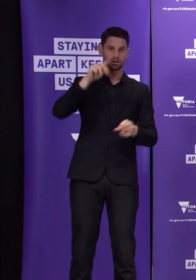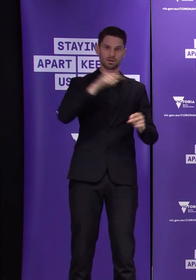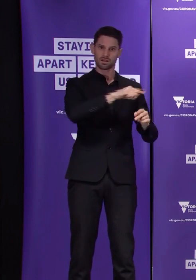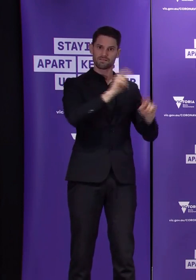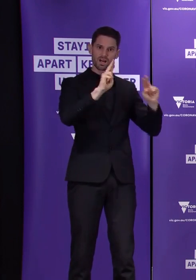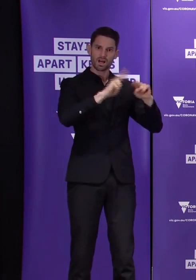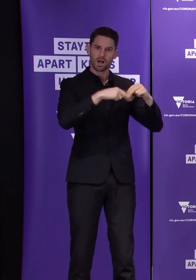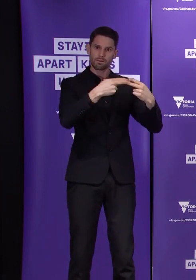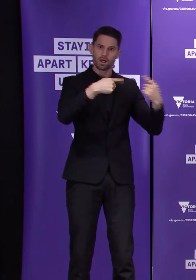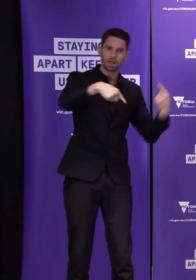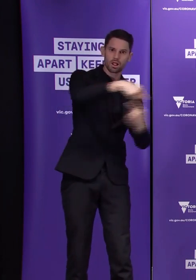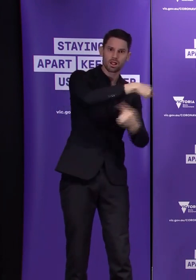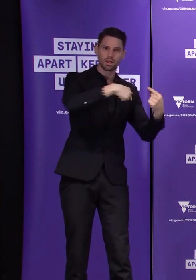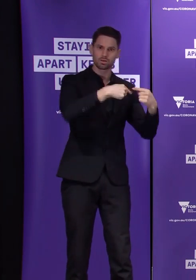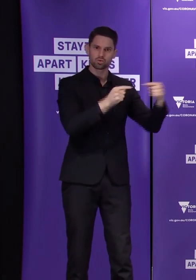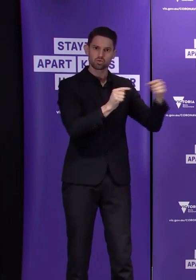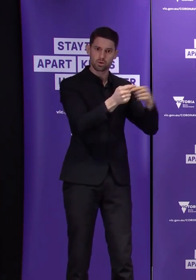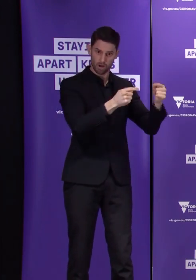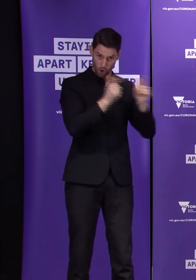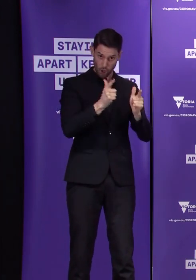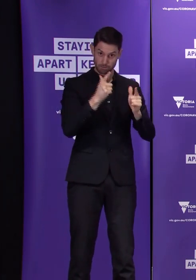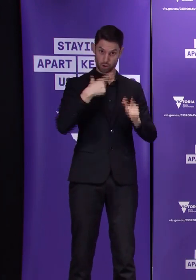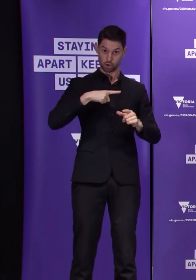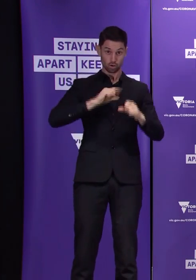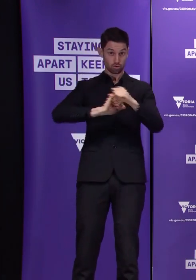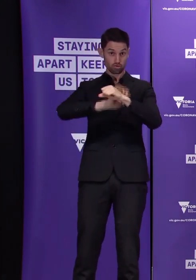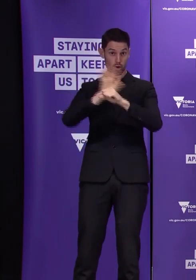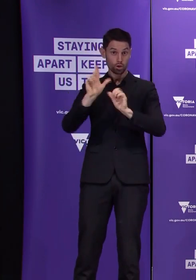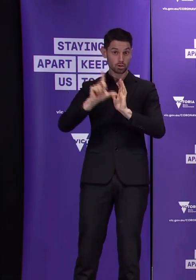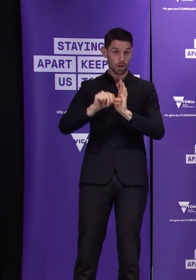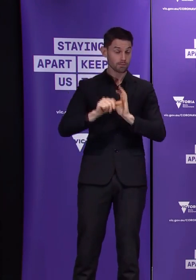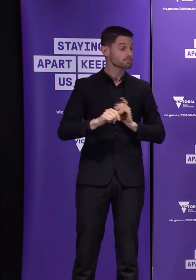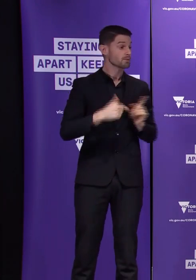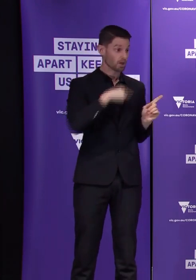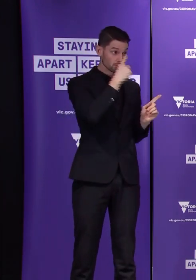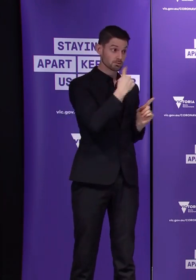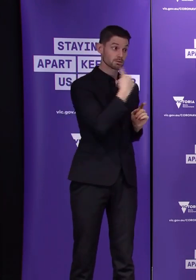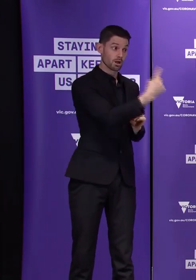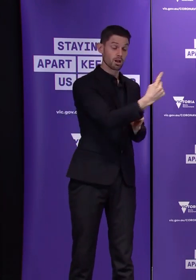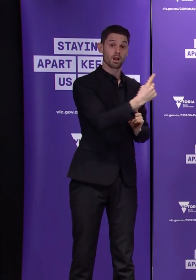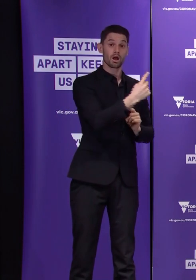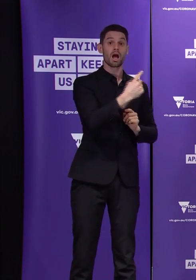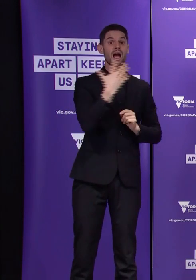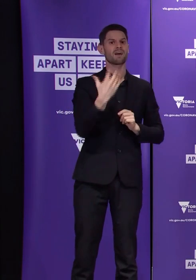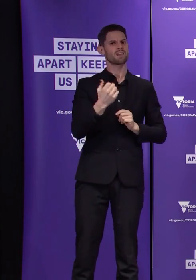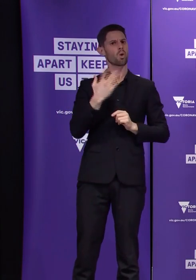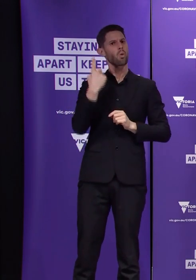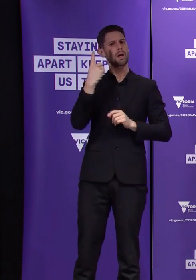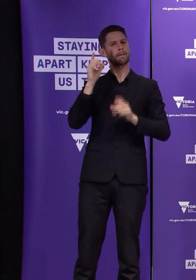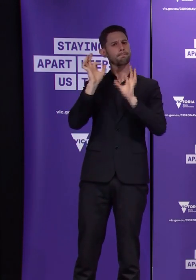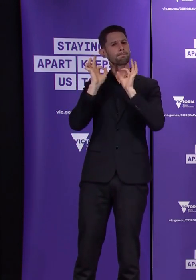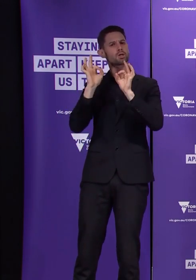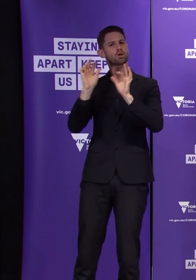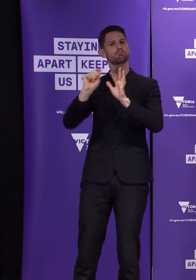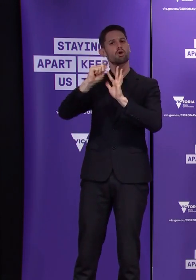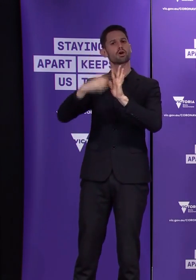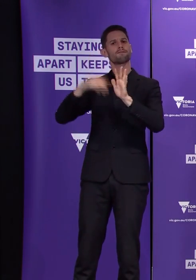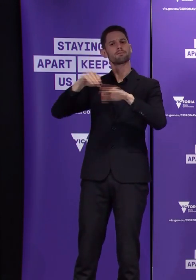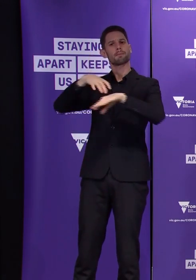past couple of months over the lockdown? I can give you some of the family violence enforcement figures that have come out of Operation Ribbon, if that's helpful for